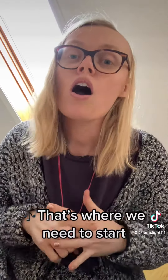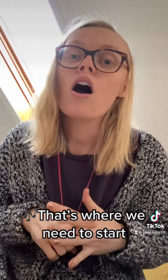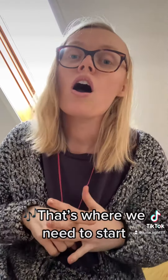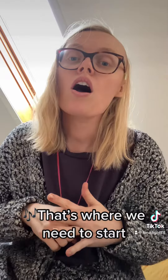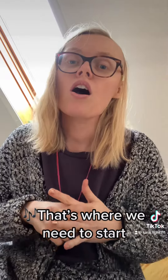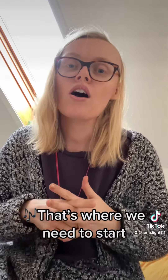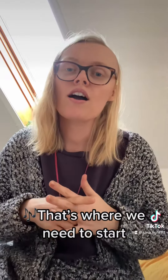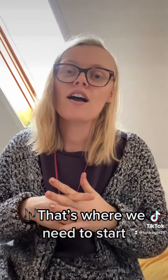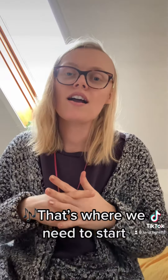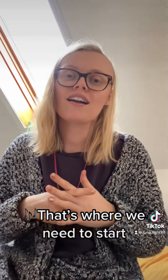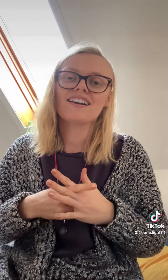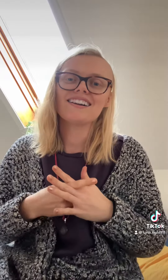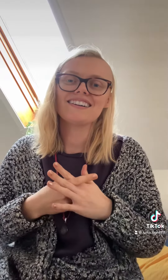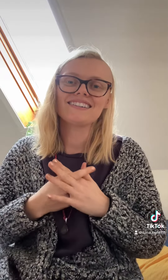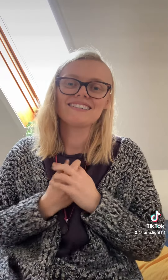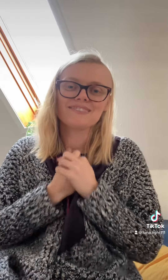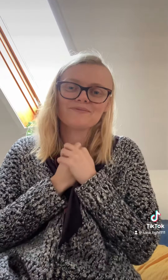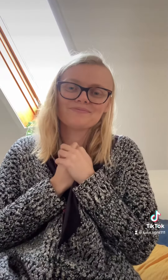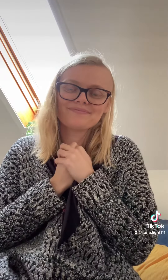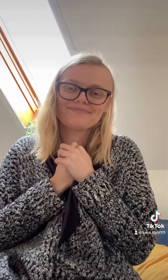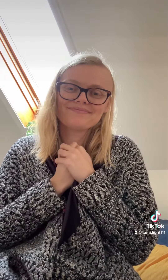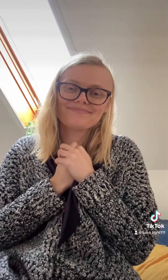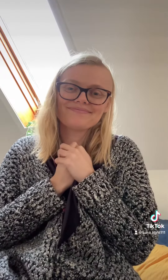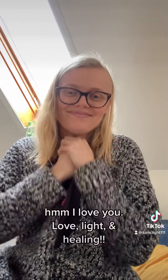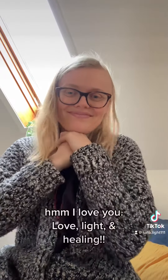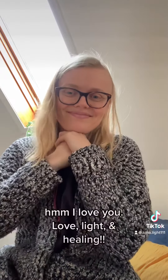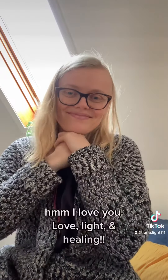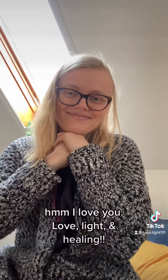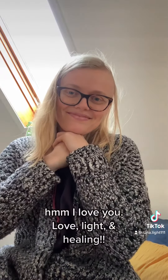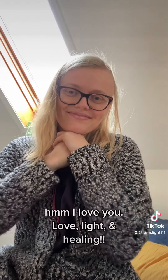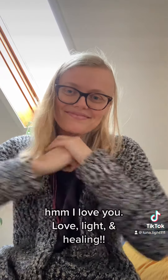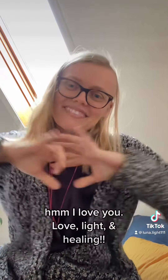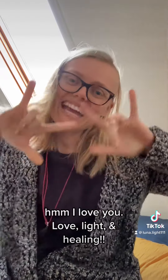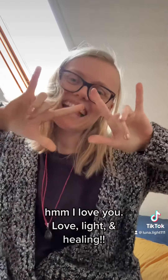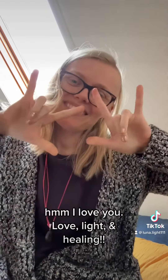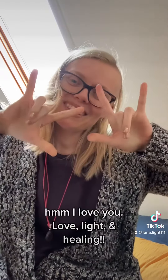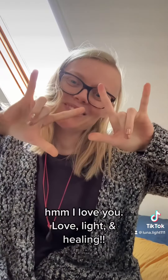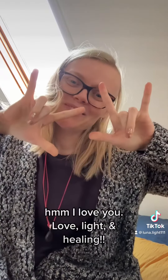start. I love you.